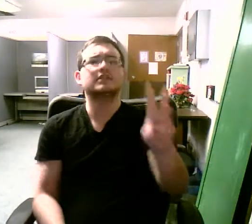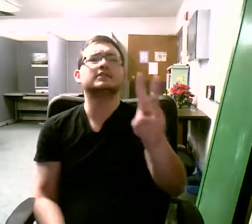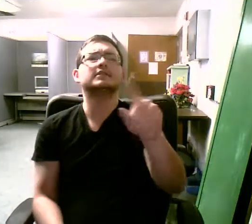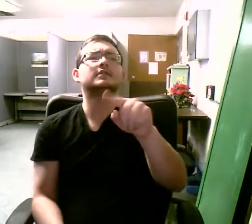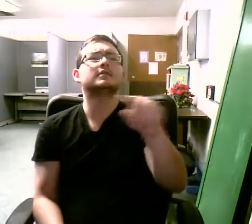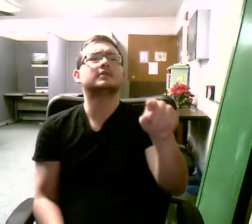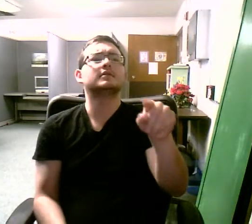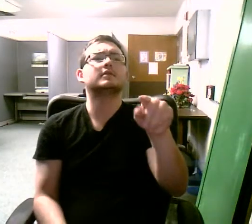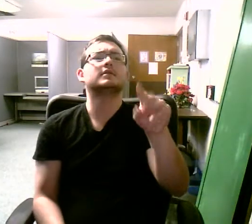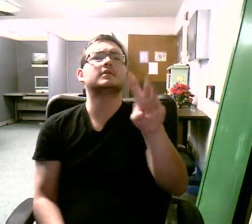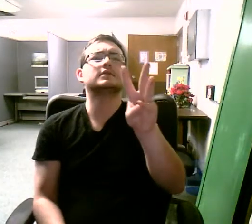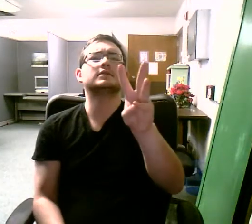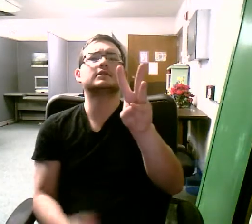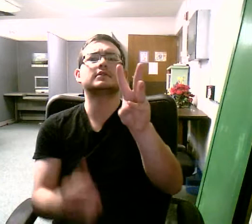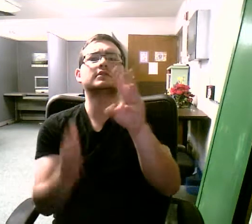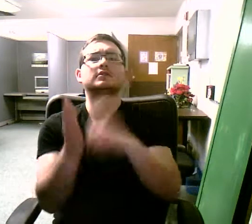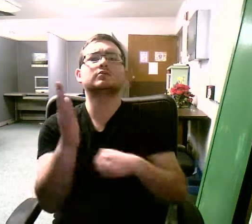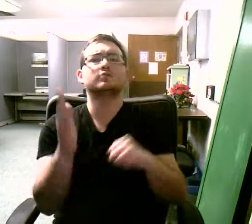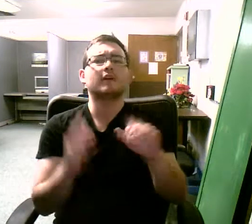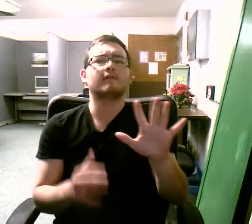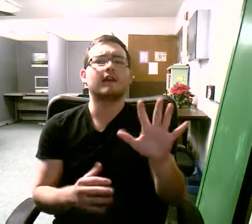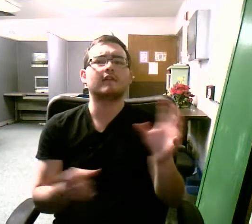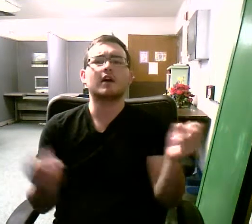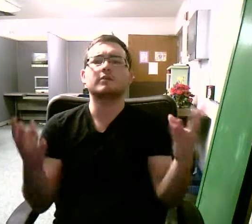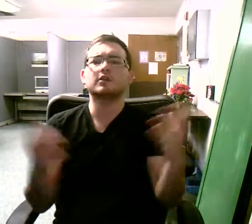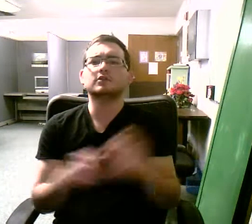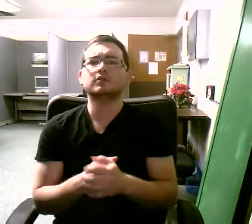1. 9 tenths minus 7 tenths.